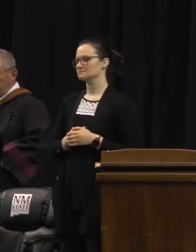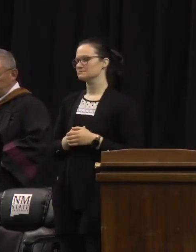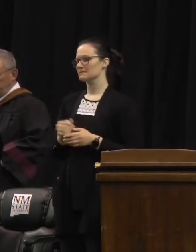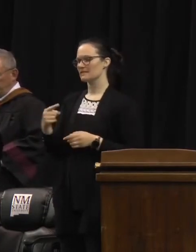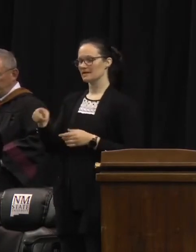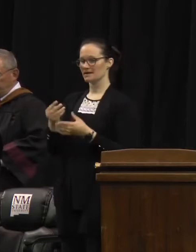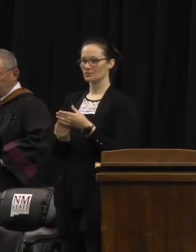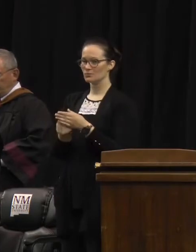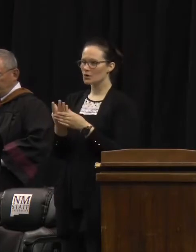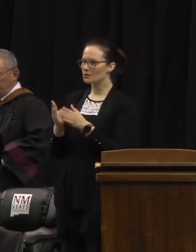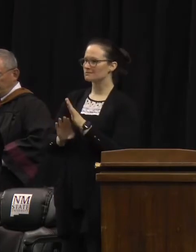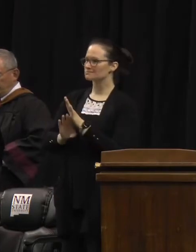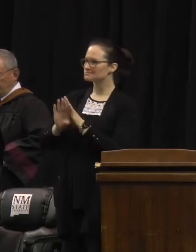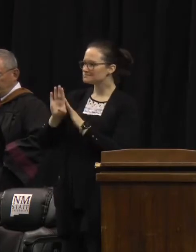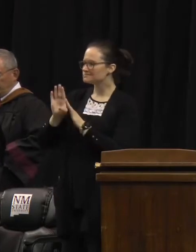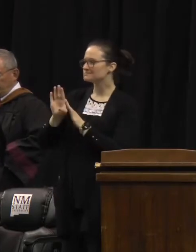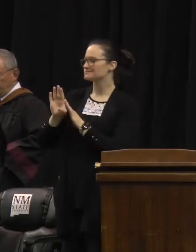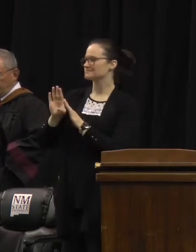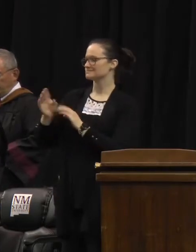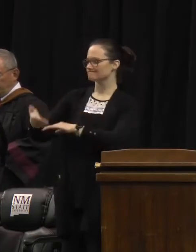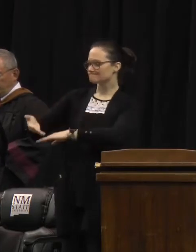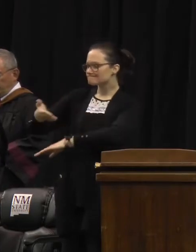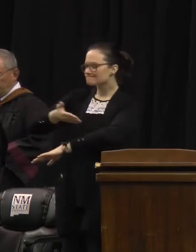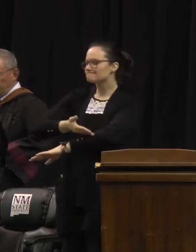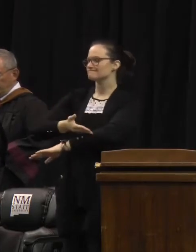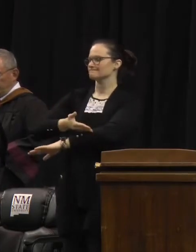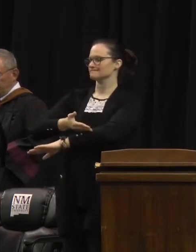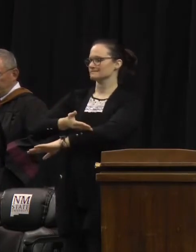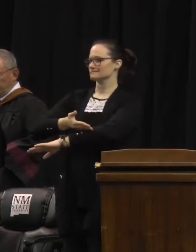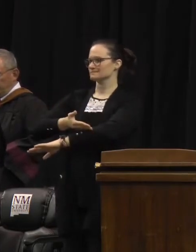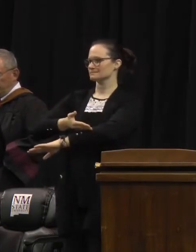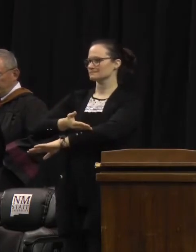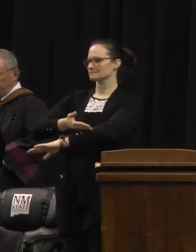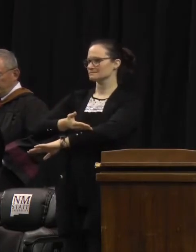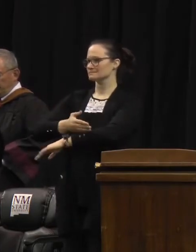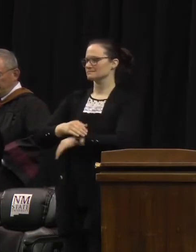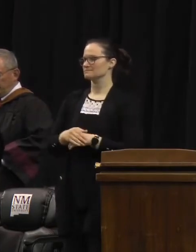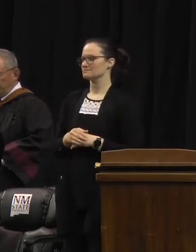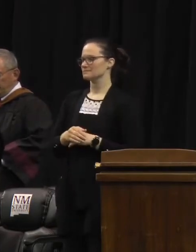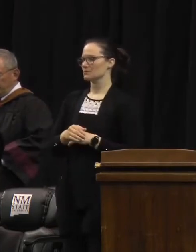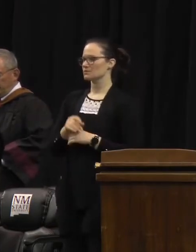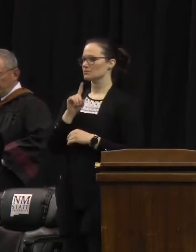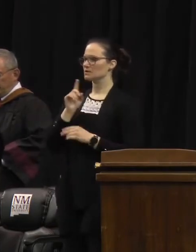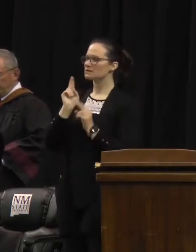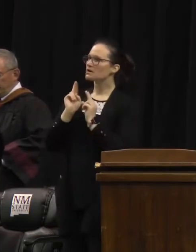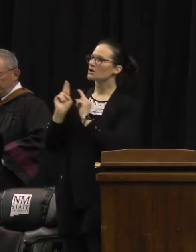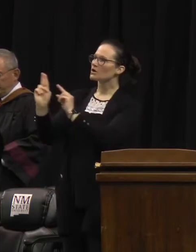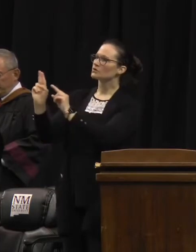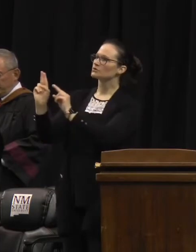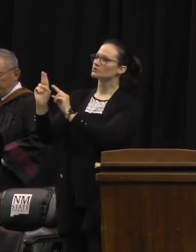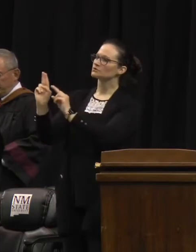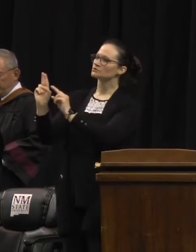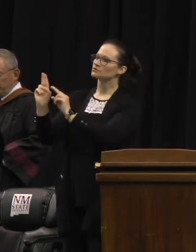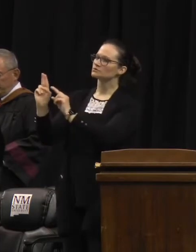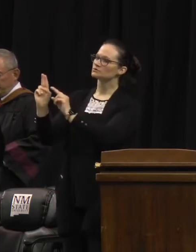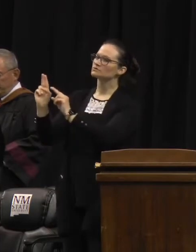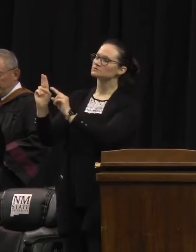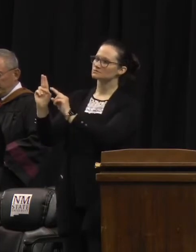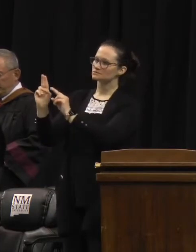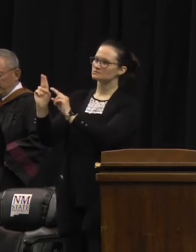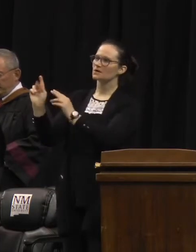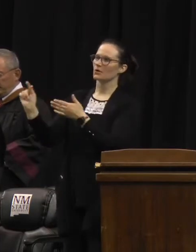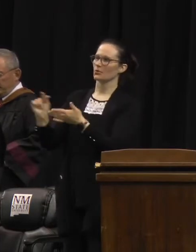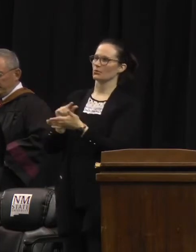grow and develop and flourish and bring honor and glory under your